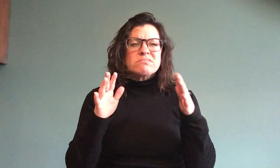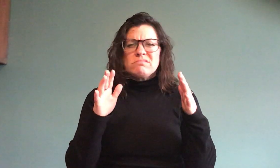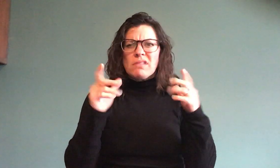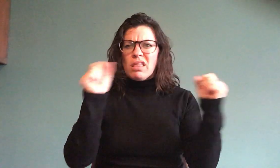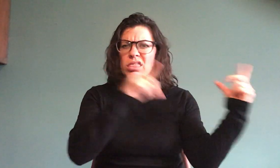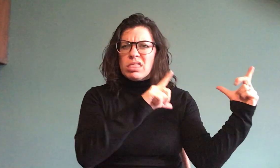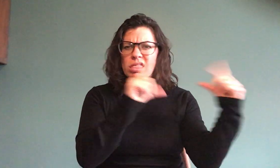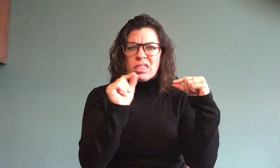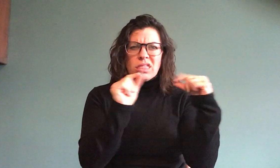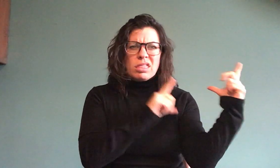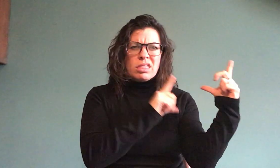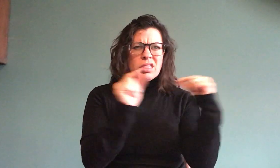lot of ladders.